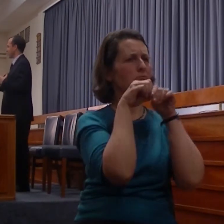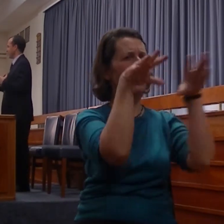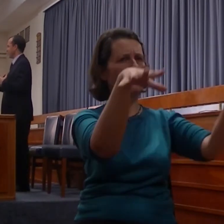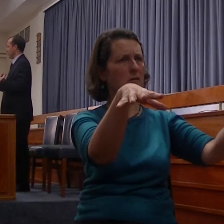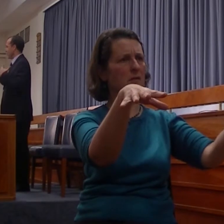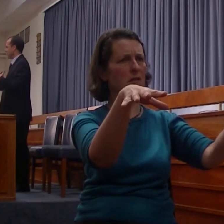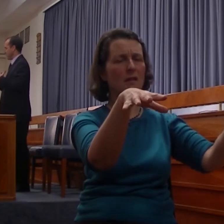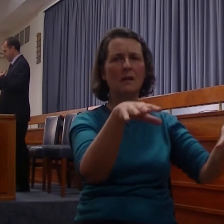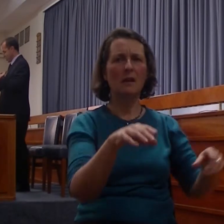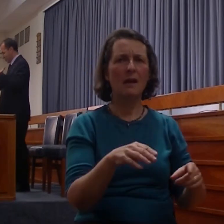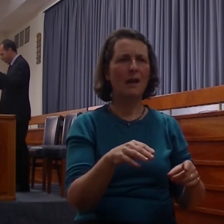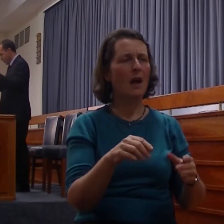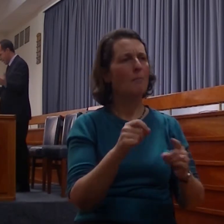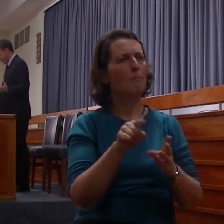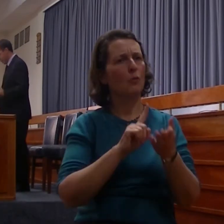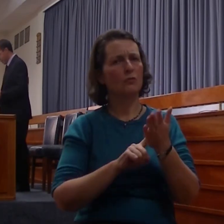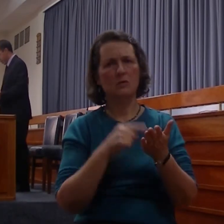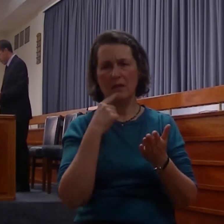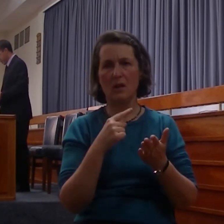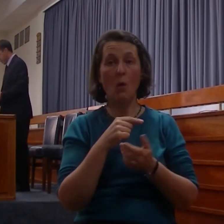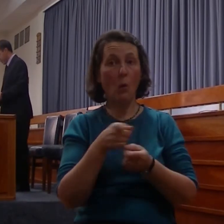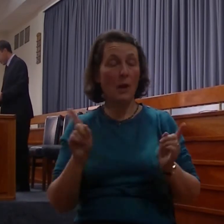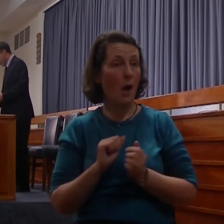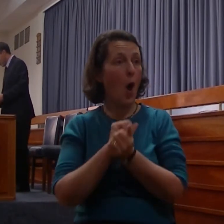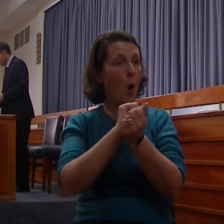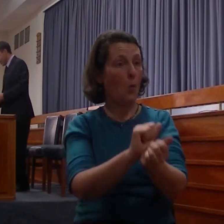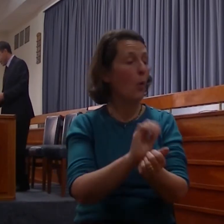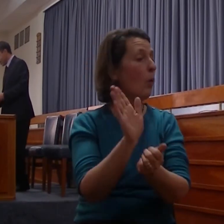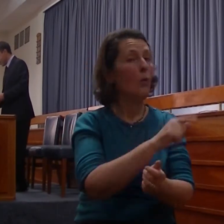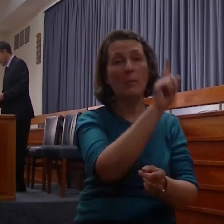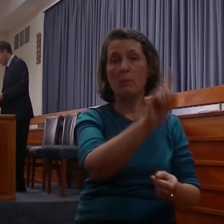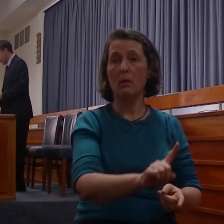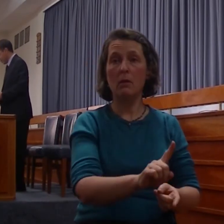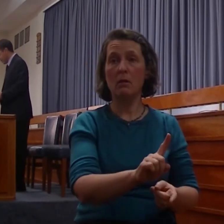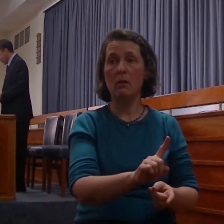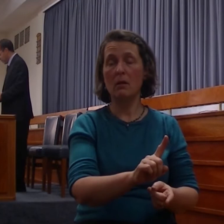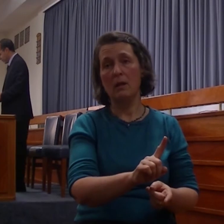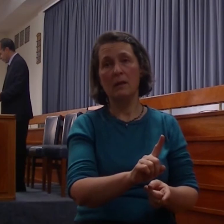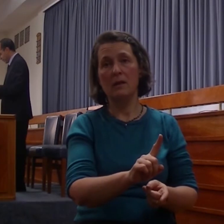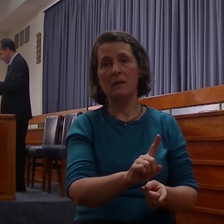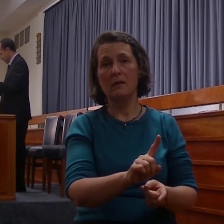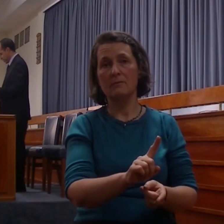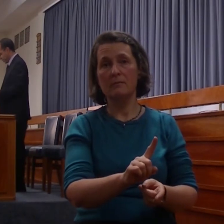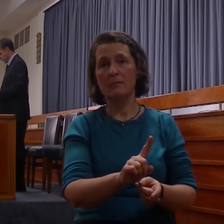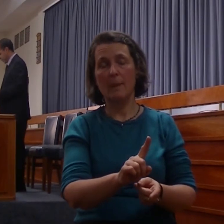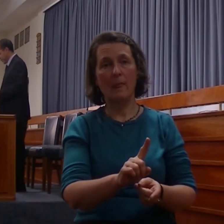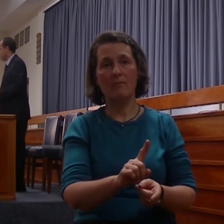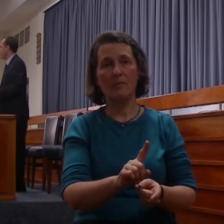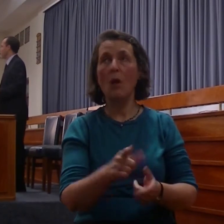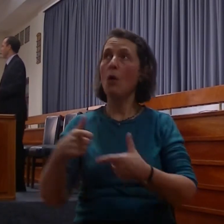light beacon to the community. And as Paul said, we are debtors. We are debtors to all